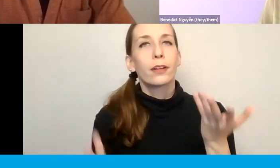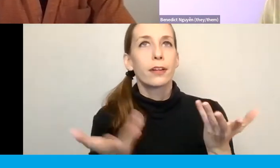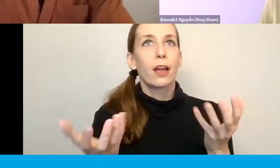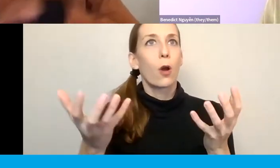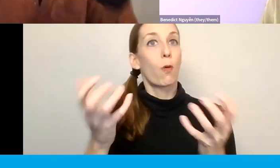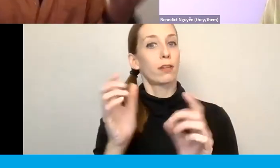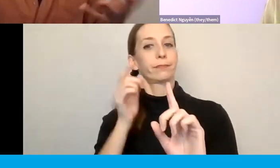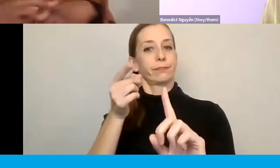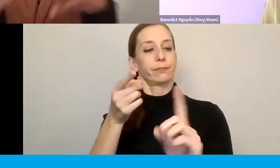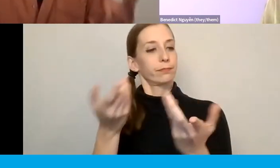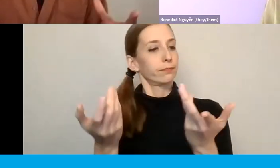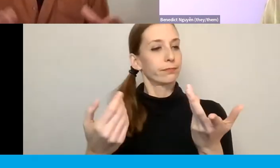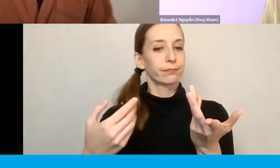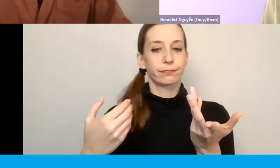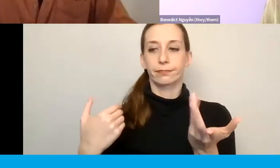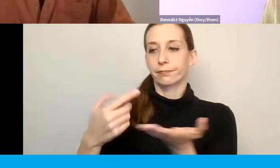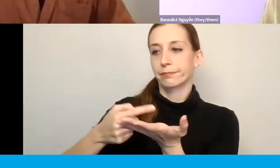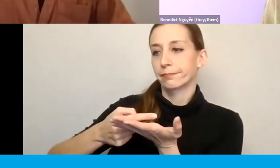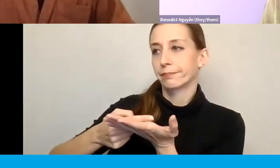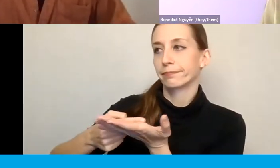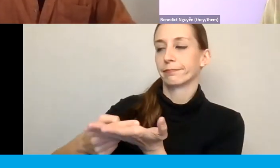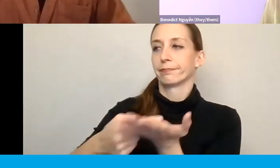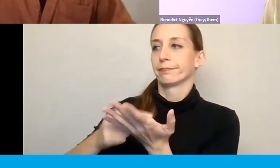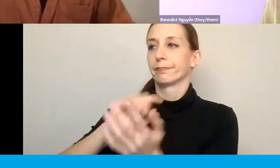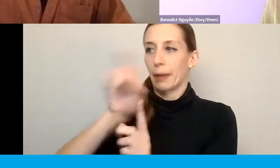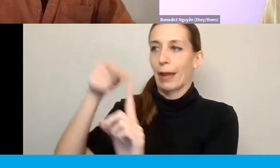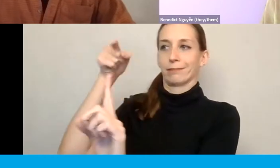least aware of those circumstances. And so